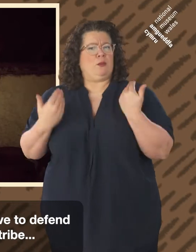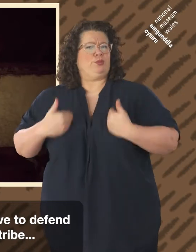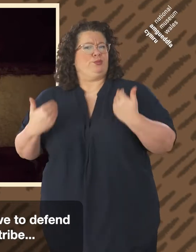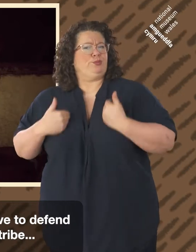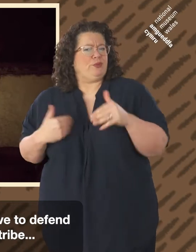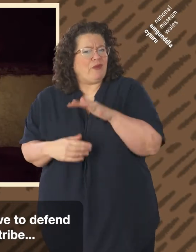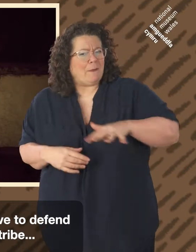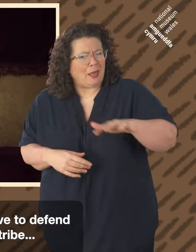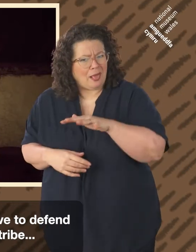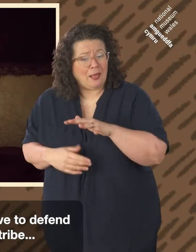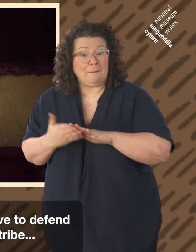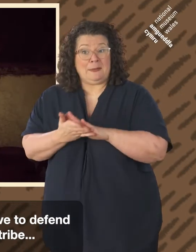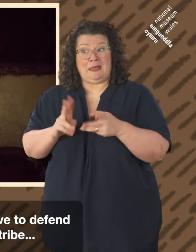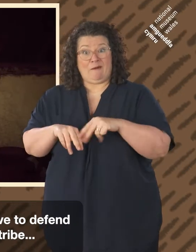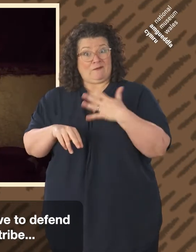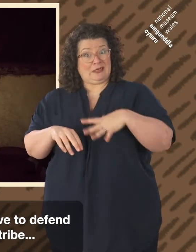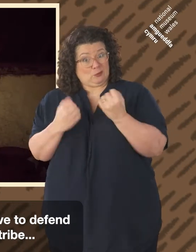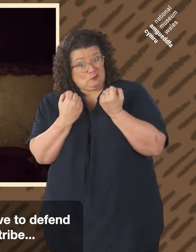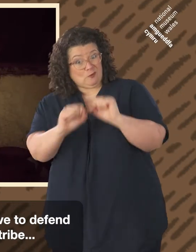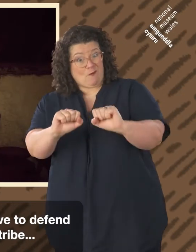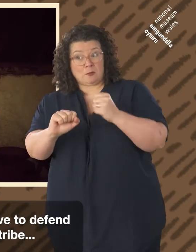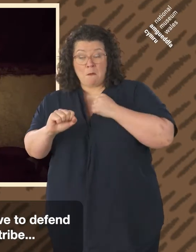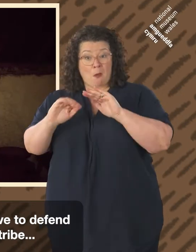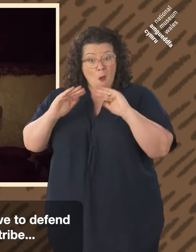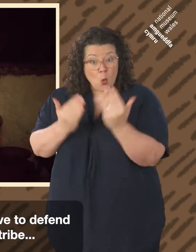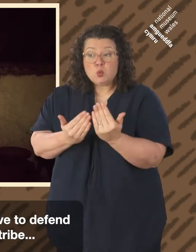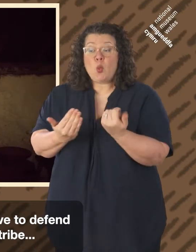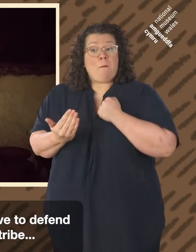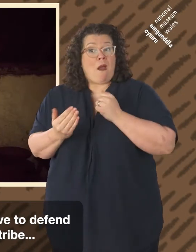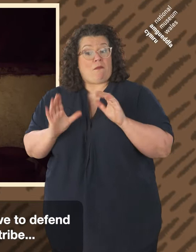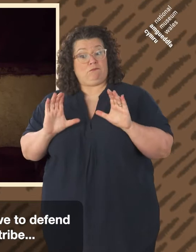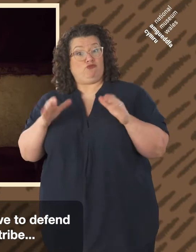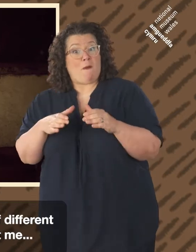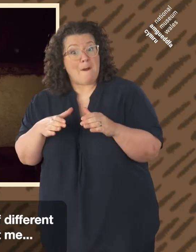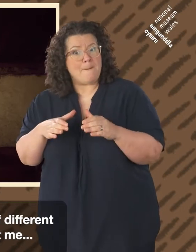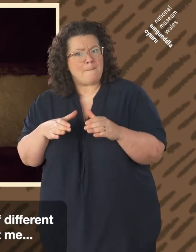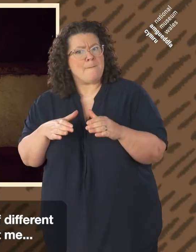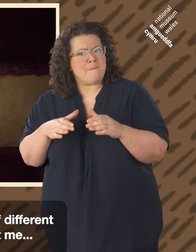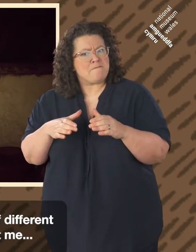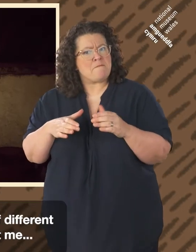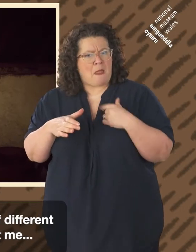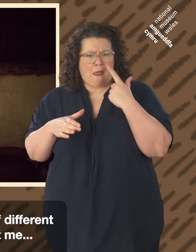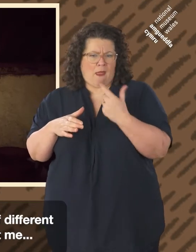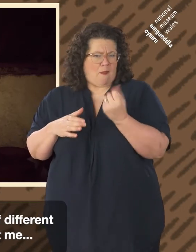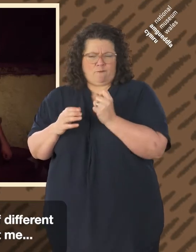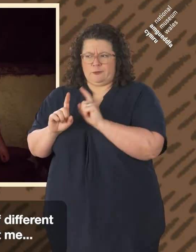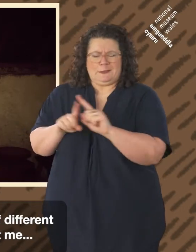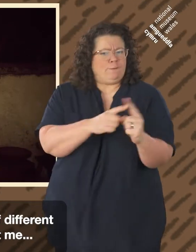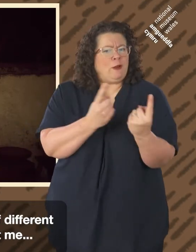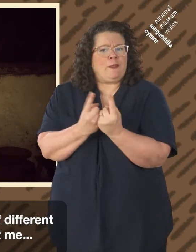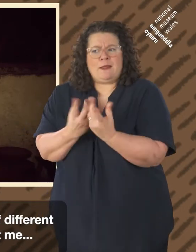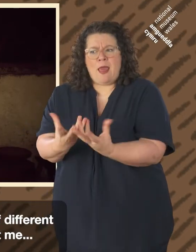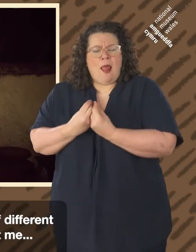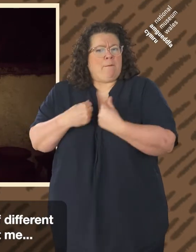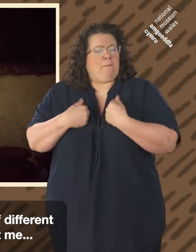That means that if I have to defend my house or my tribe, I can call on lots of different